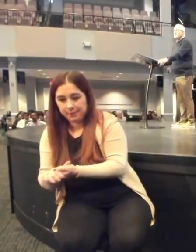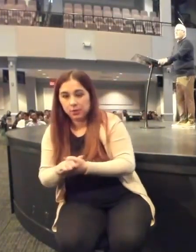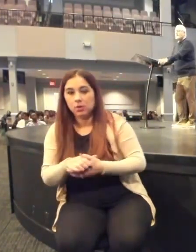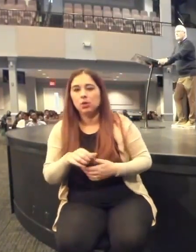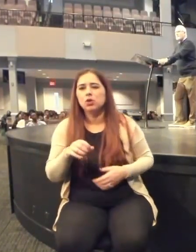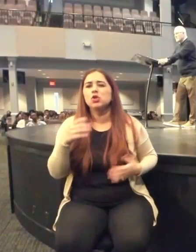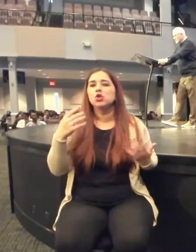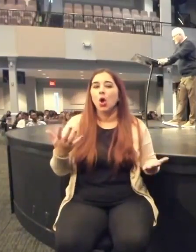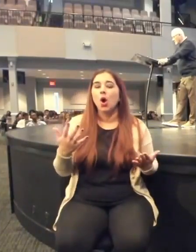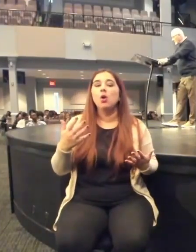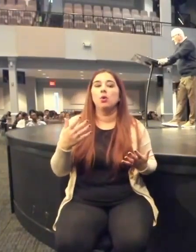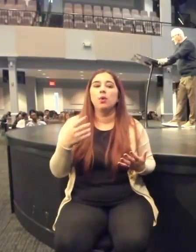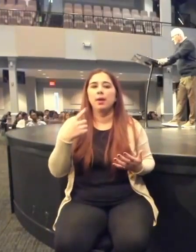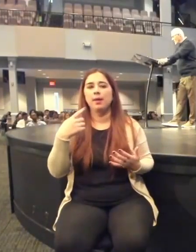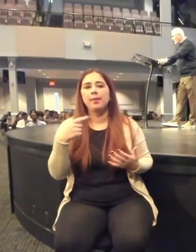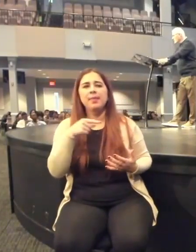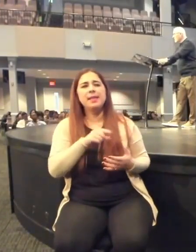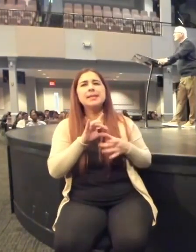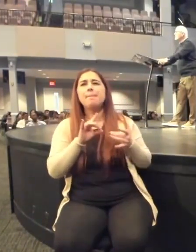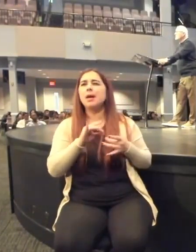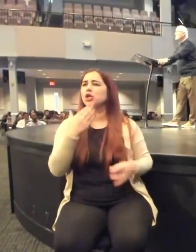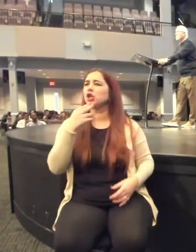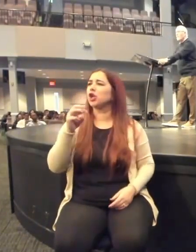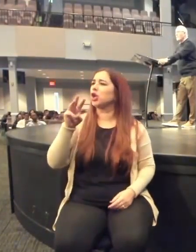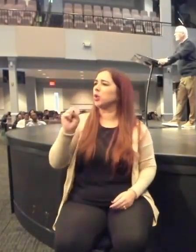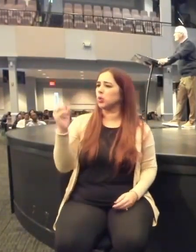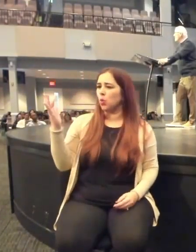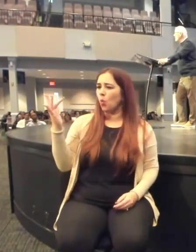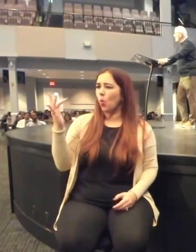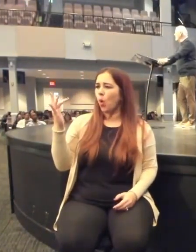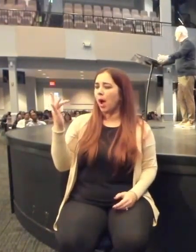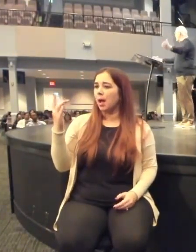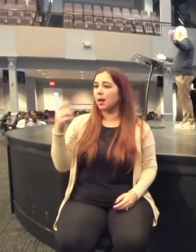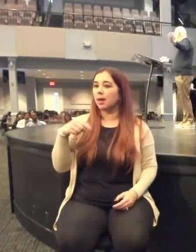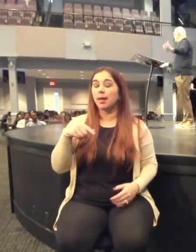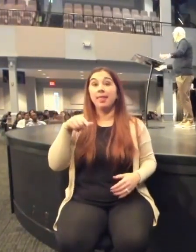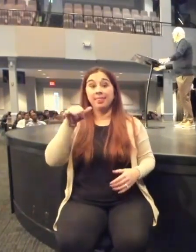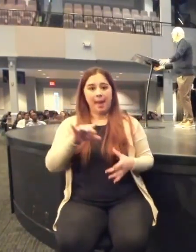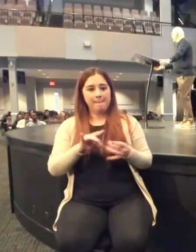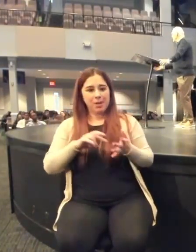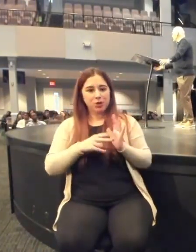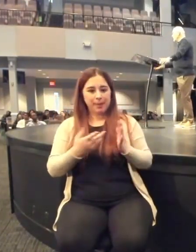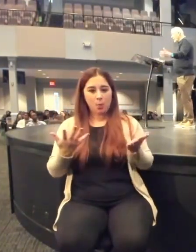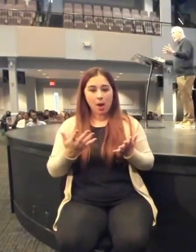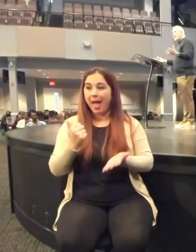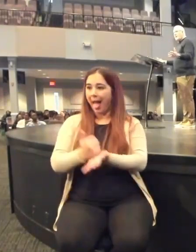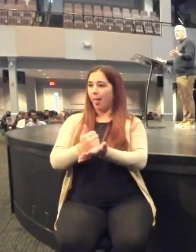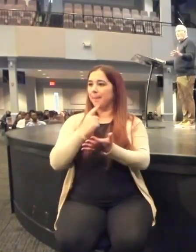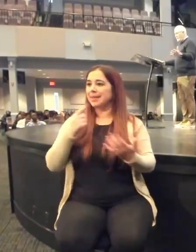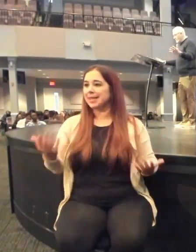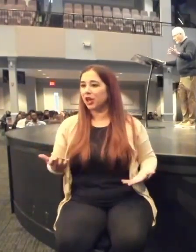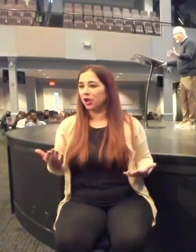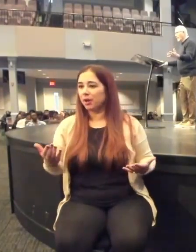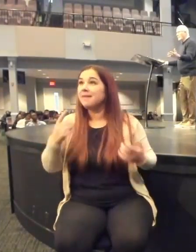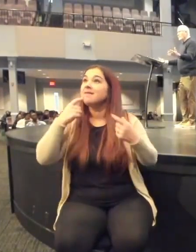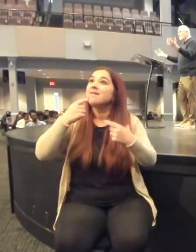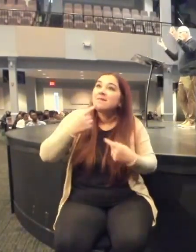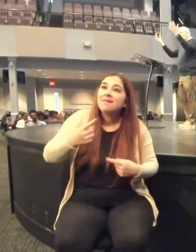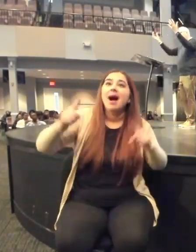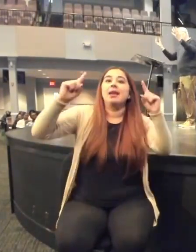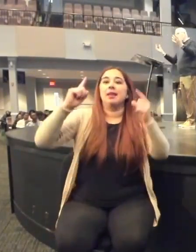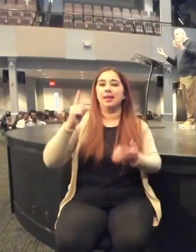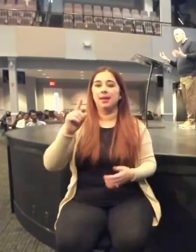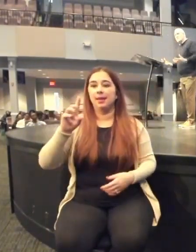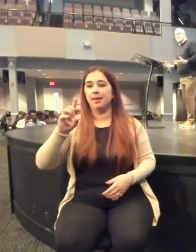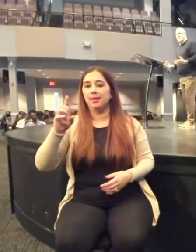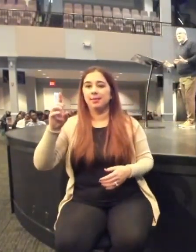Why was this message such good news? Well, it was a message, as I've already mentioned, that help was here. But finally, help has arrived. The